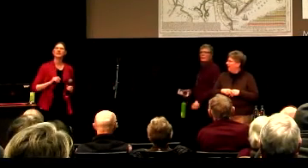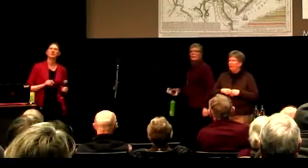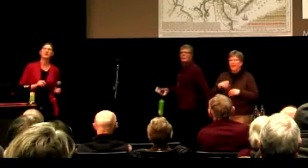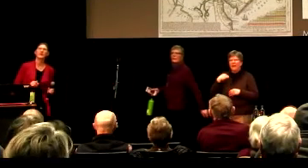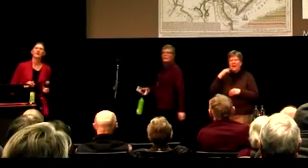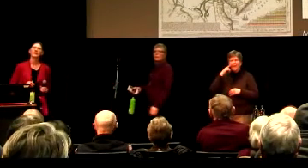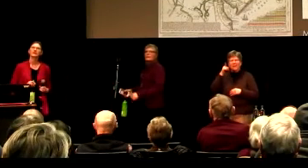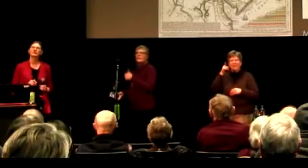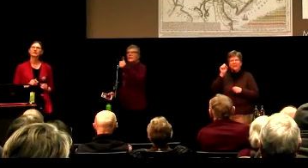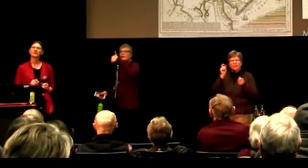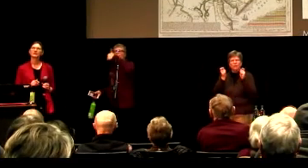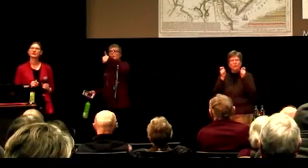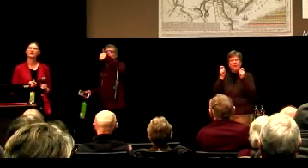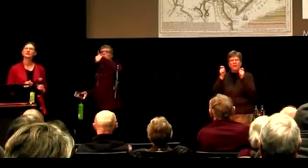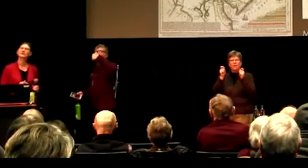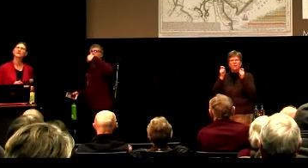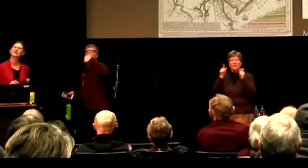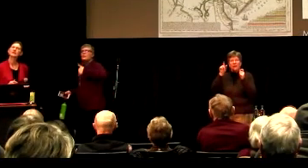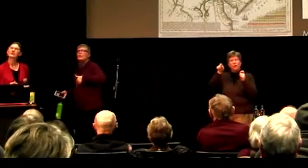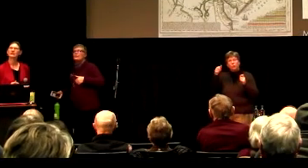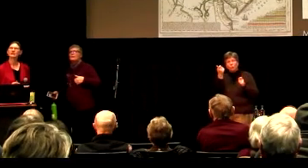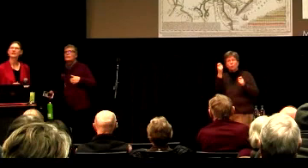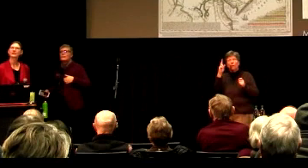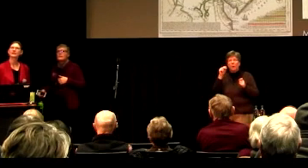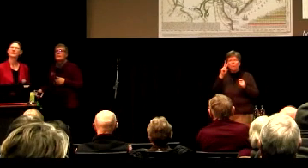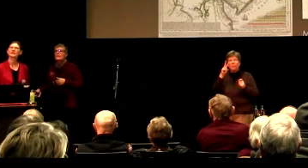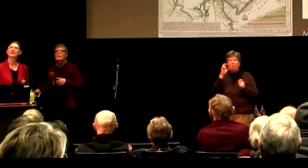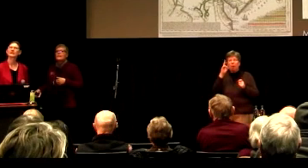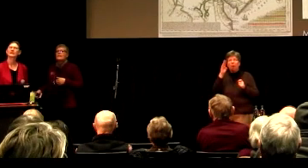think he can change it up there. Can you turn it up, John?